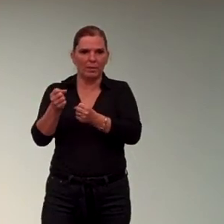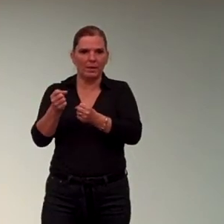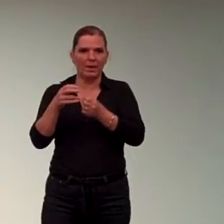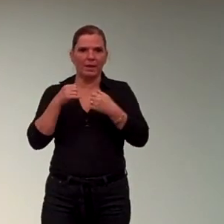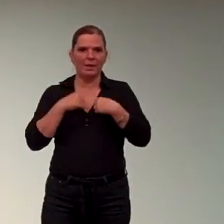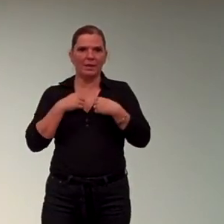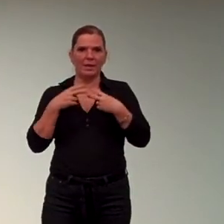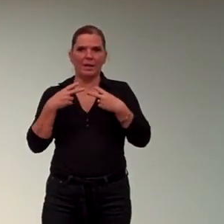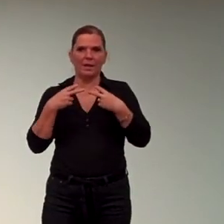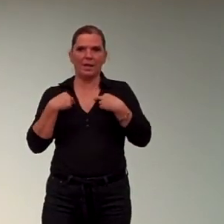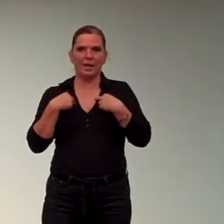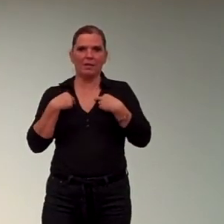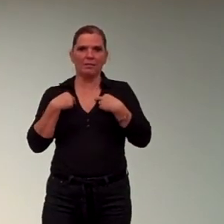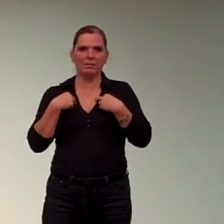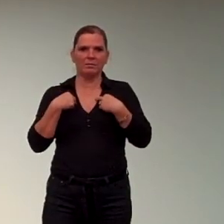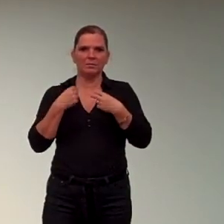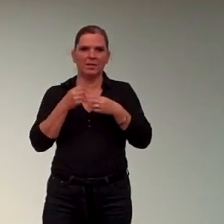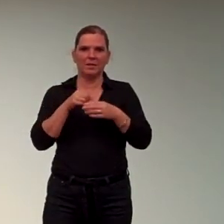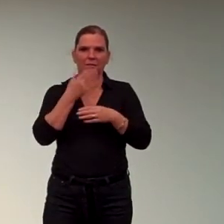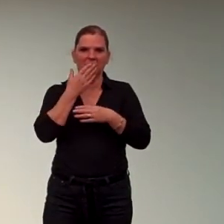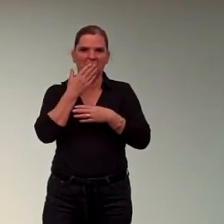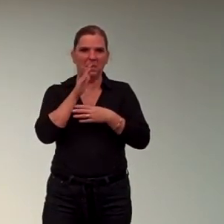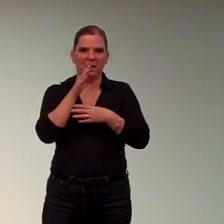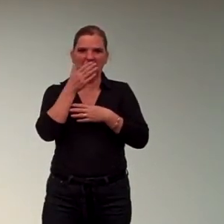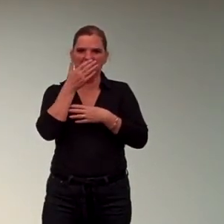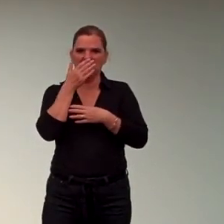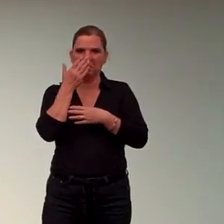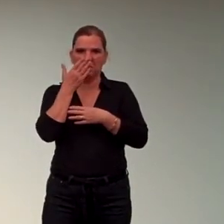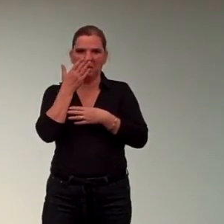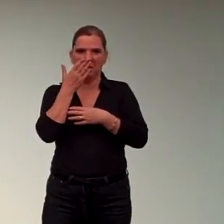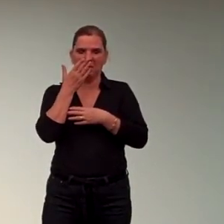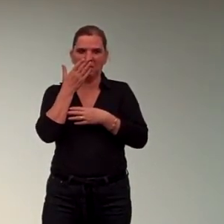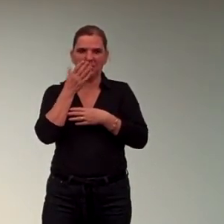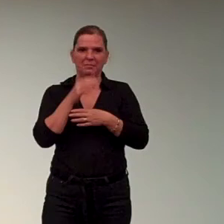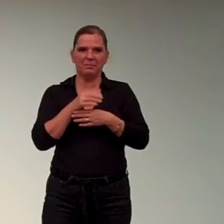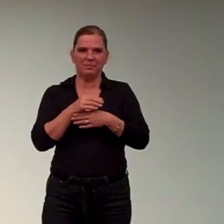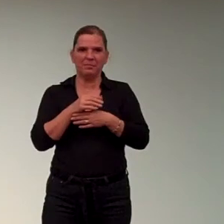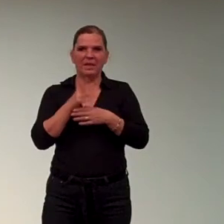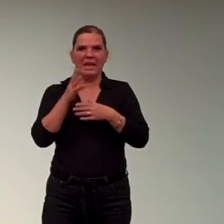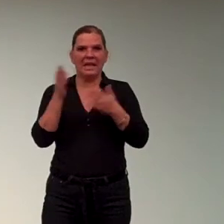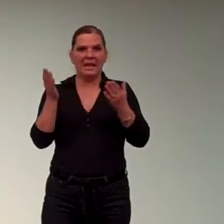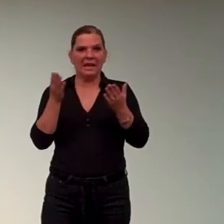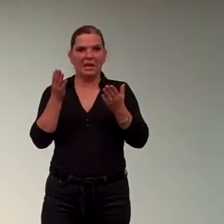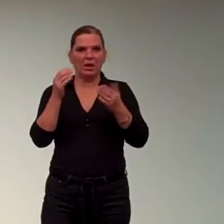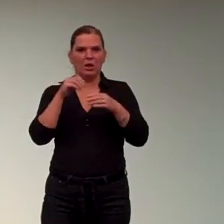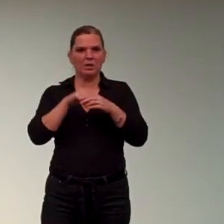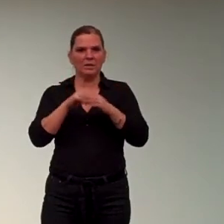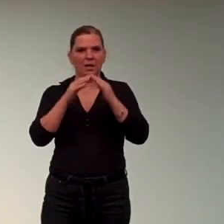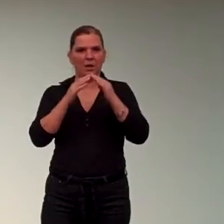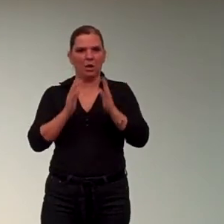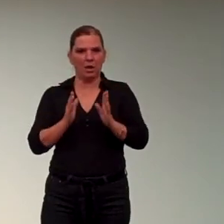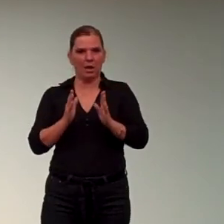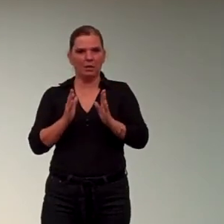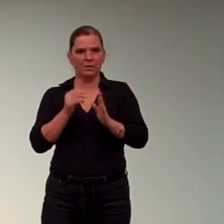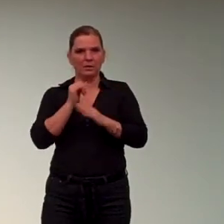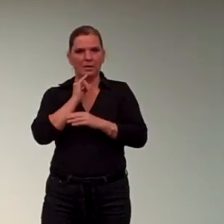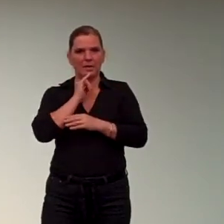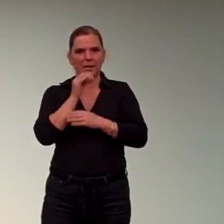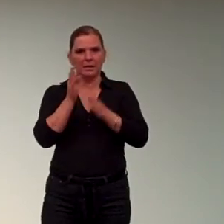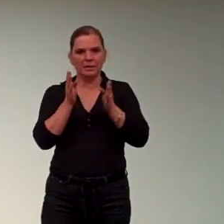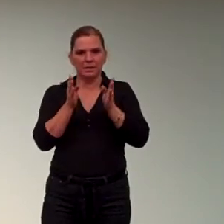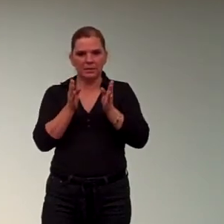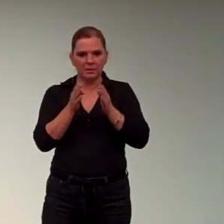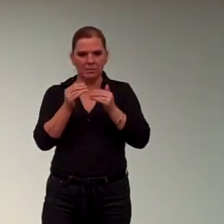have a foul vapor hanging from their reeking sides. And here inside our house is a